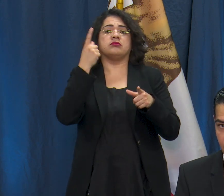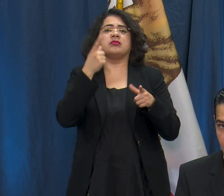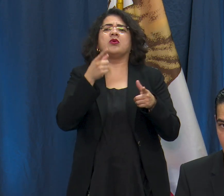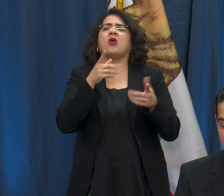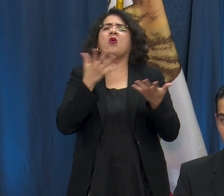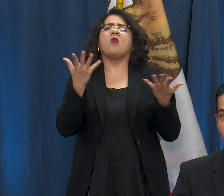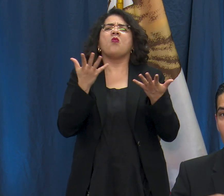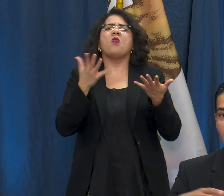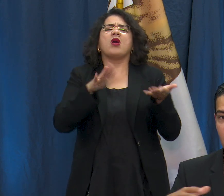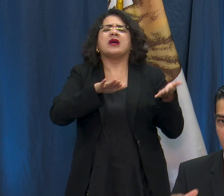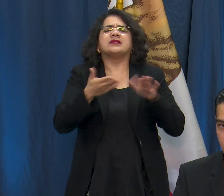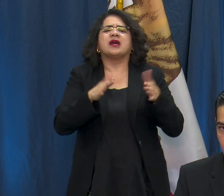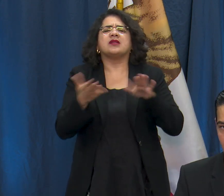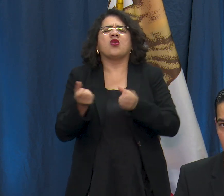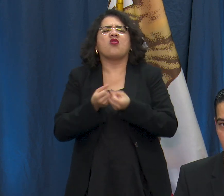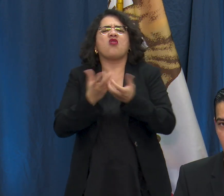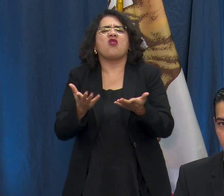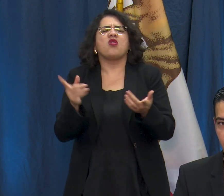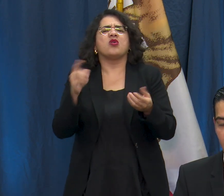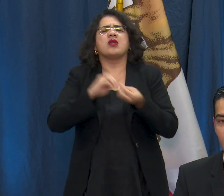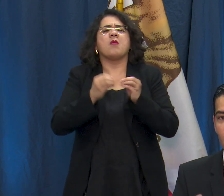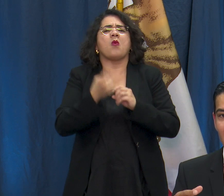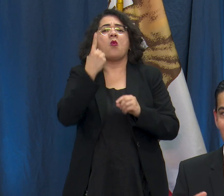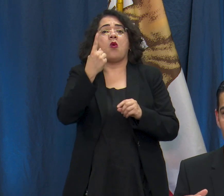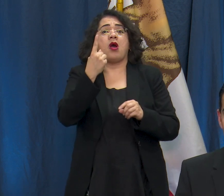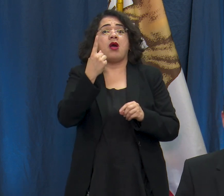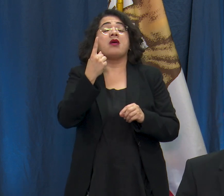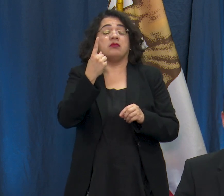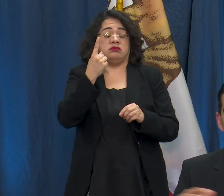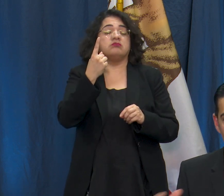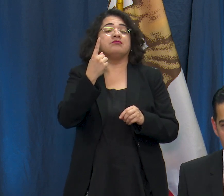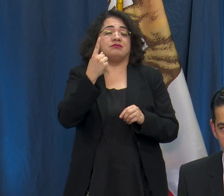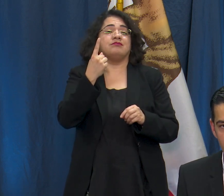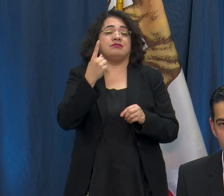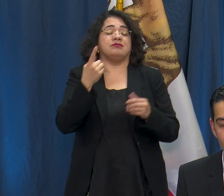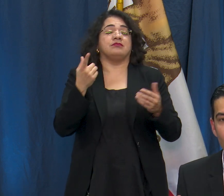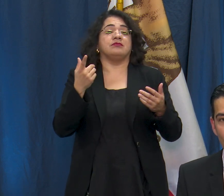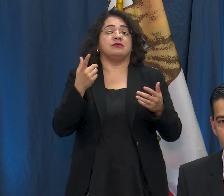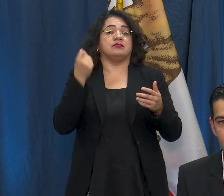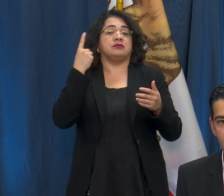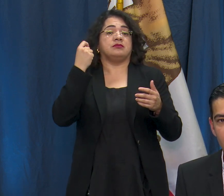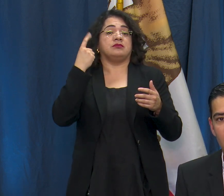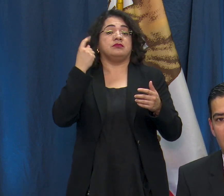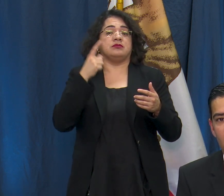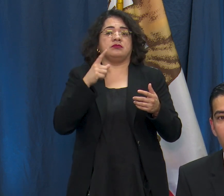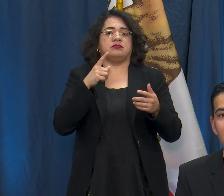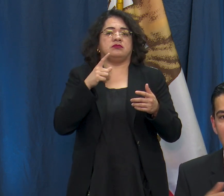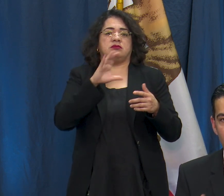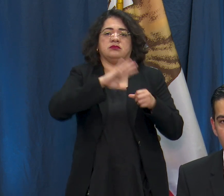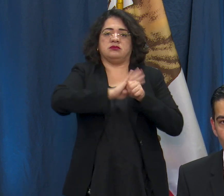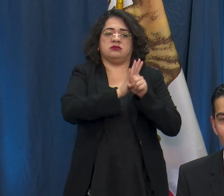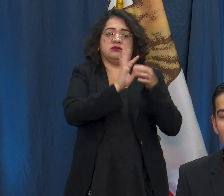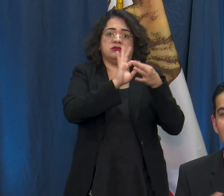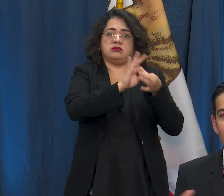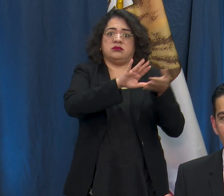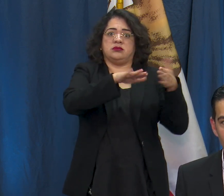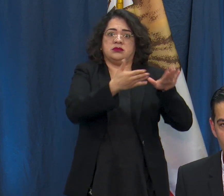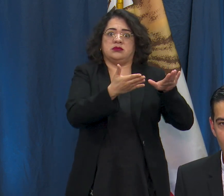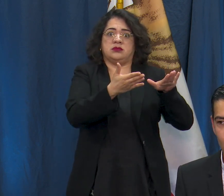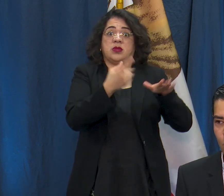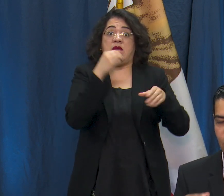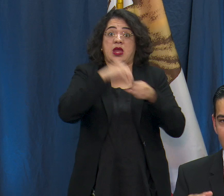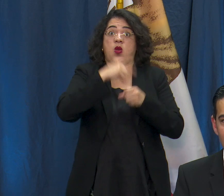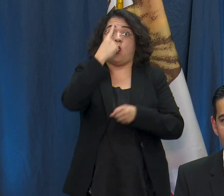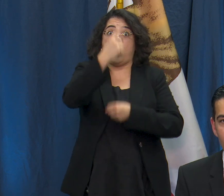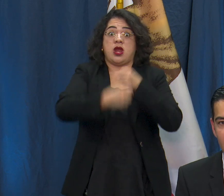death in just these few weeks than of any other form of death within a given